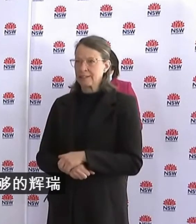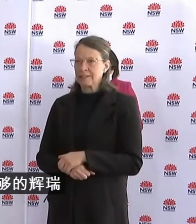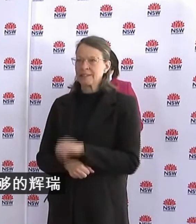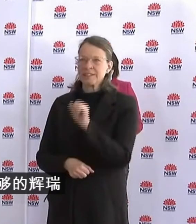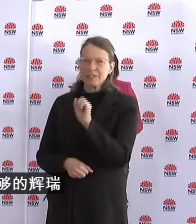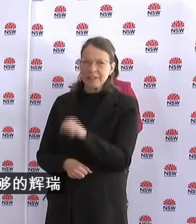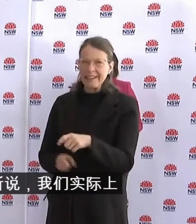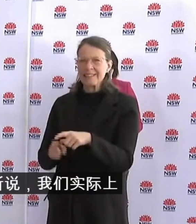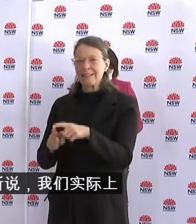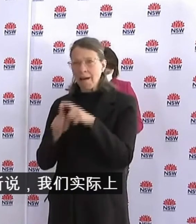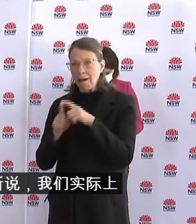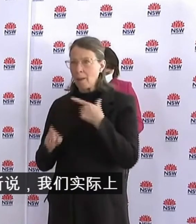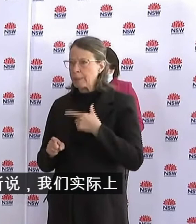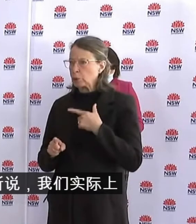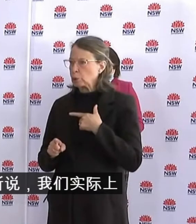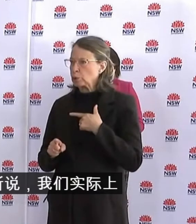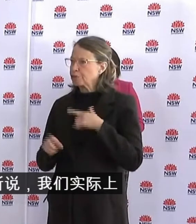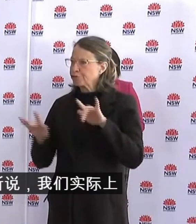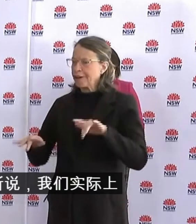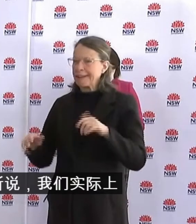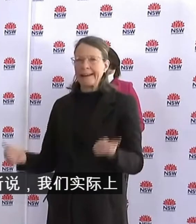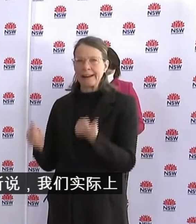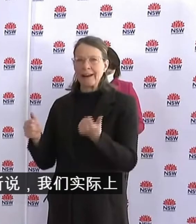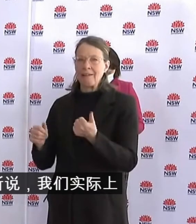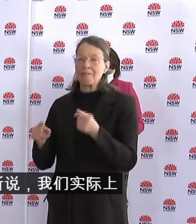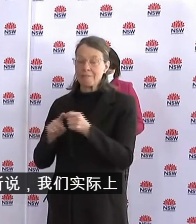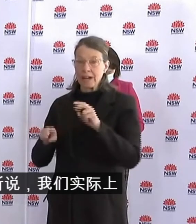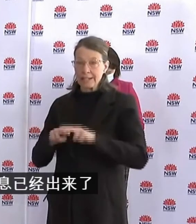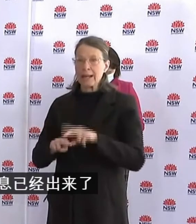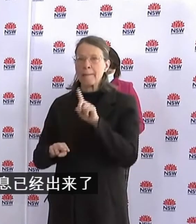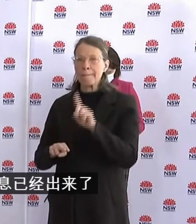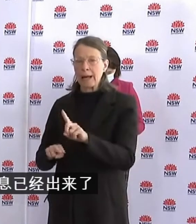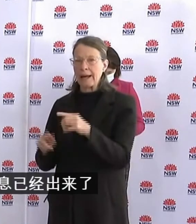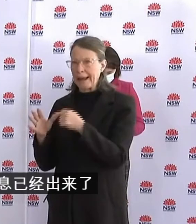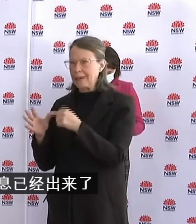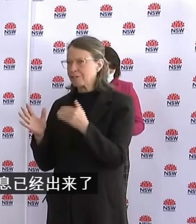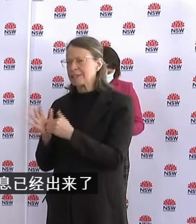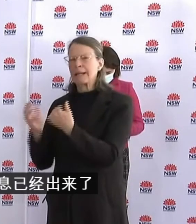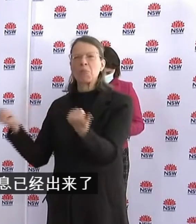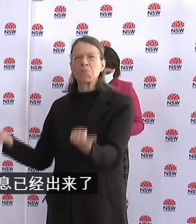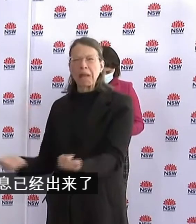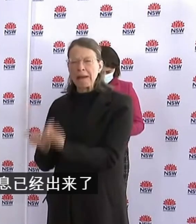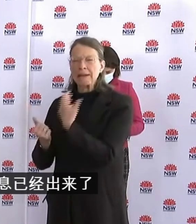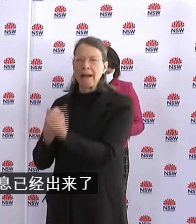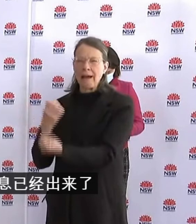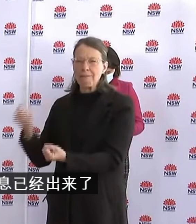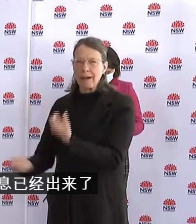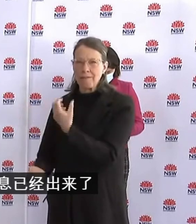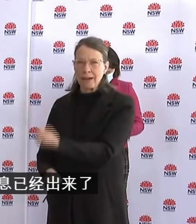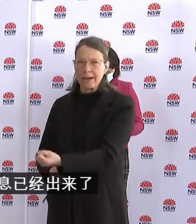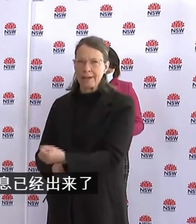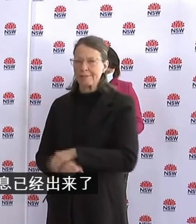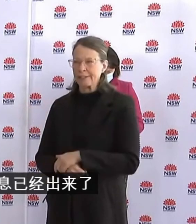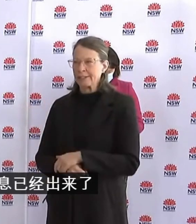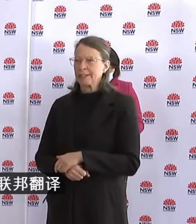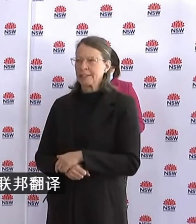don't have enough Pfizer, but we've got plenty of AstraZeneca. And as the Premier has said, we're awash with AstraZeneca. But because of